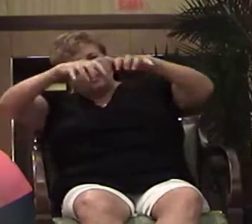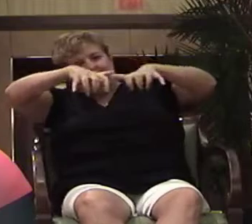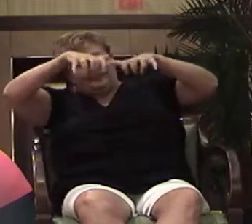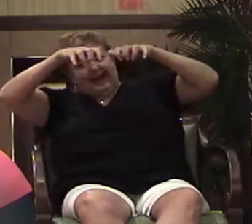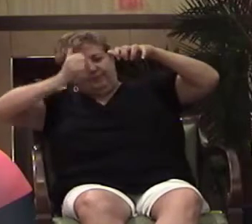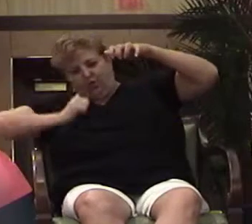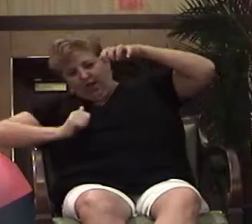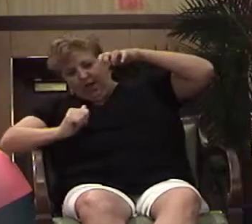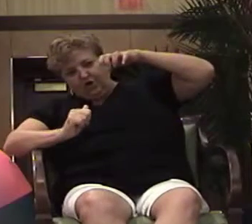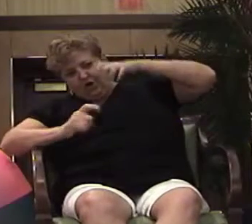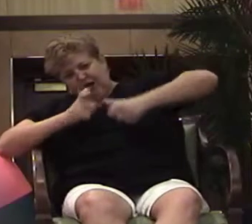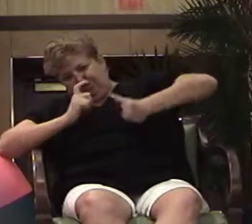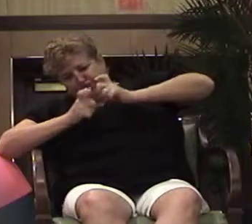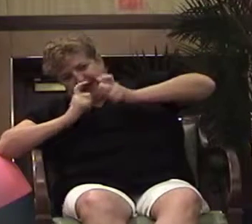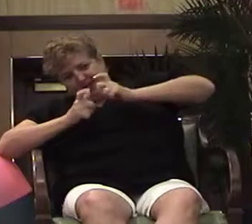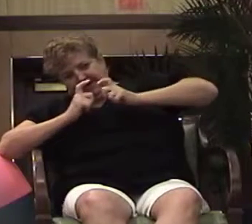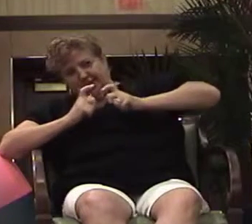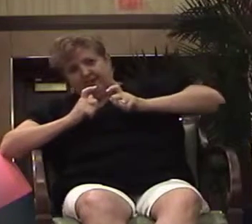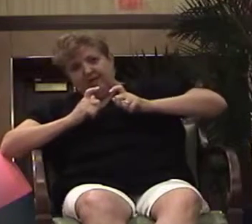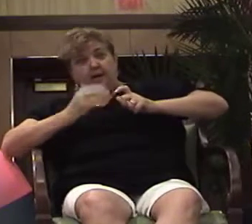having a heck of a good time. I don't know who won what,